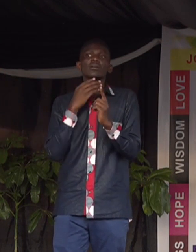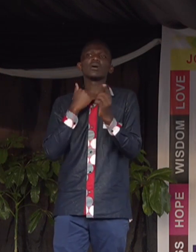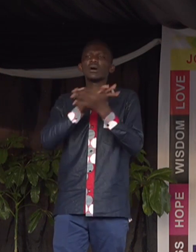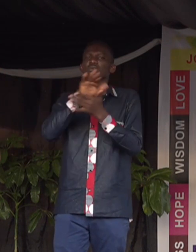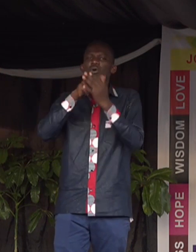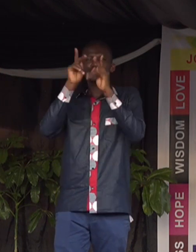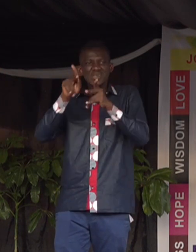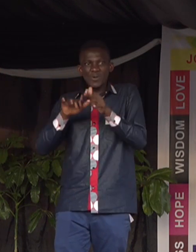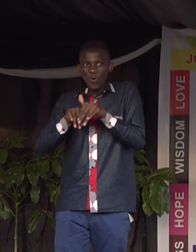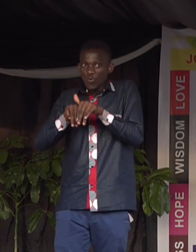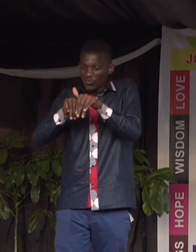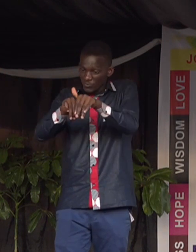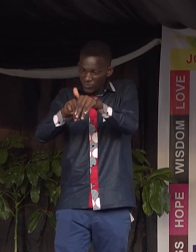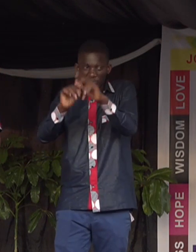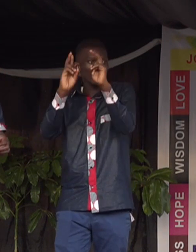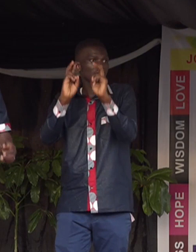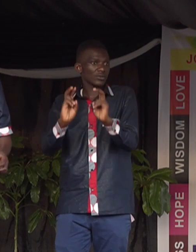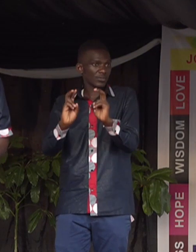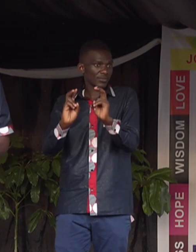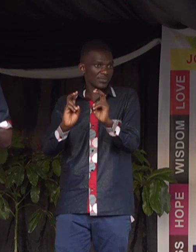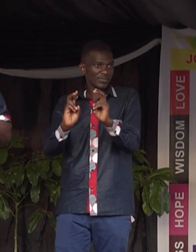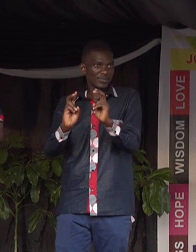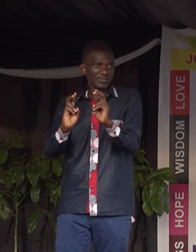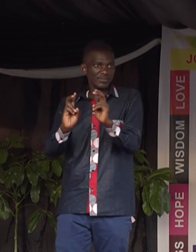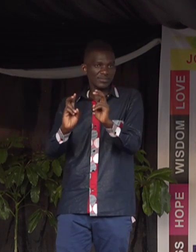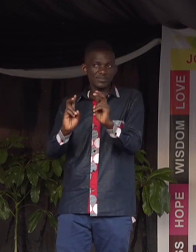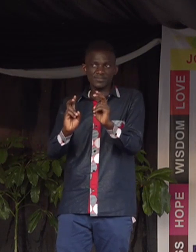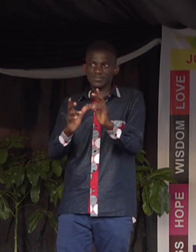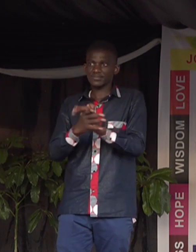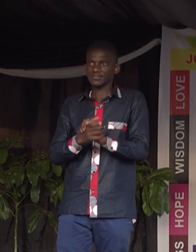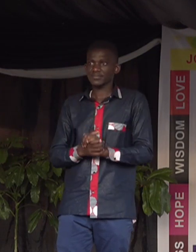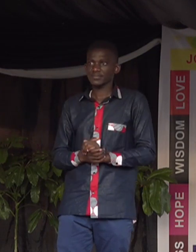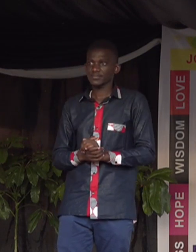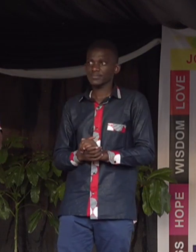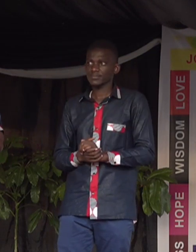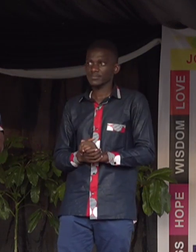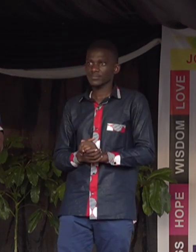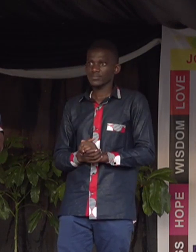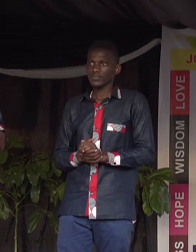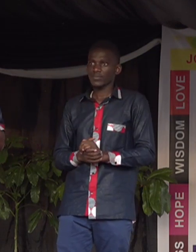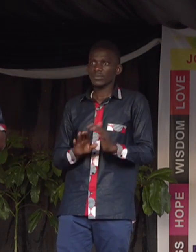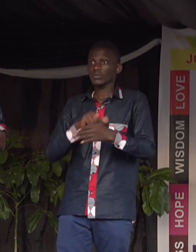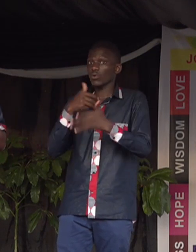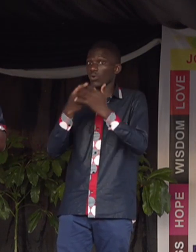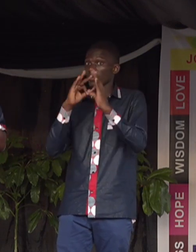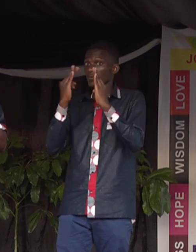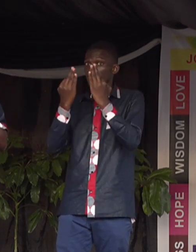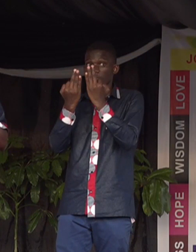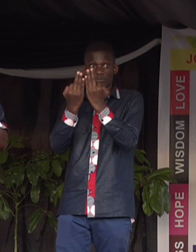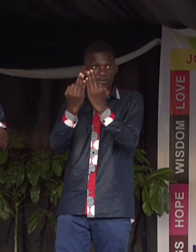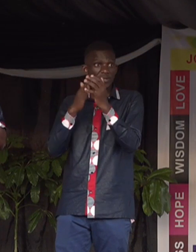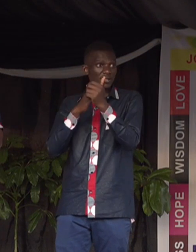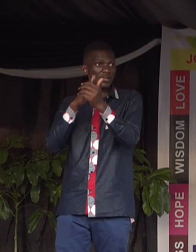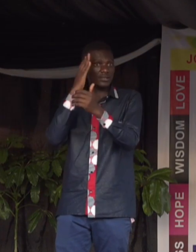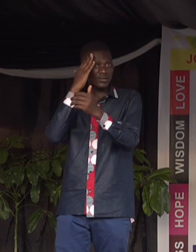ku topic. I want us to be on the topic. Mami achimanyi. Mami knows it. Neba family leaders bachimanyi. Even the family